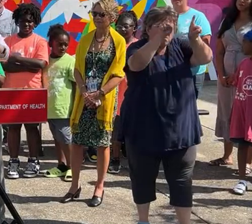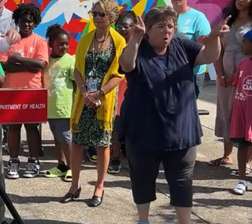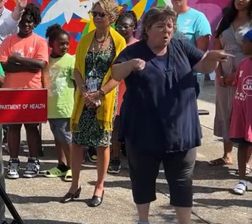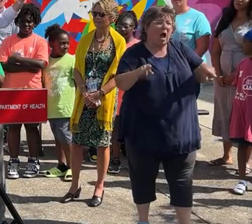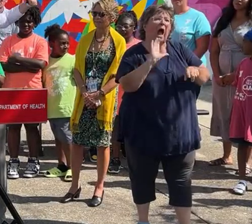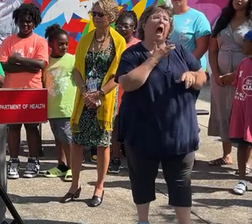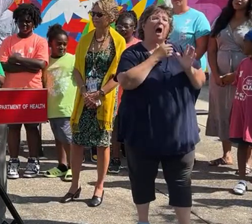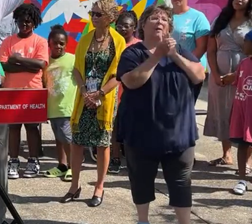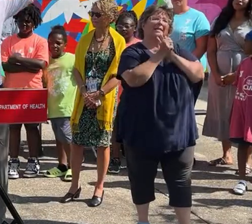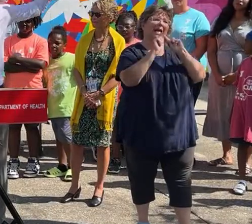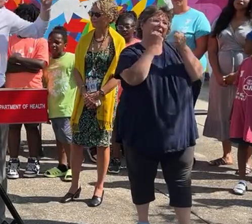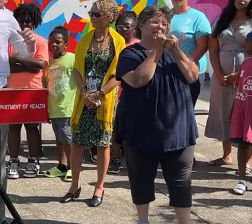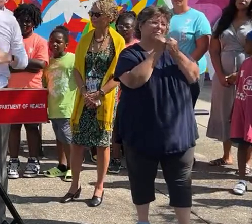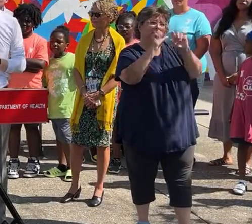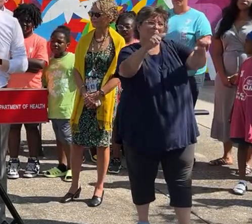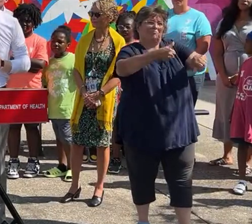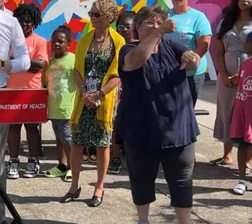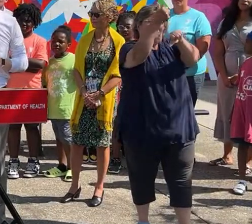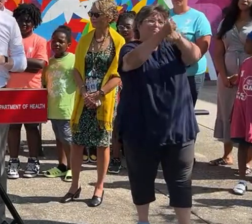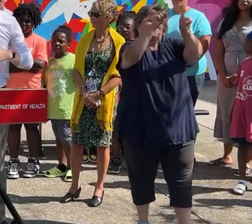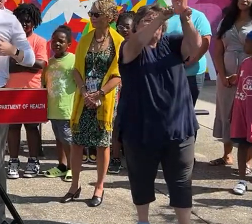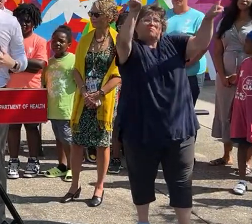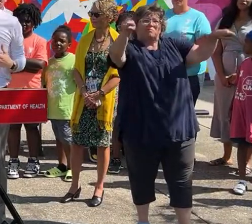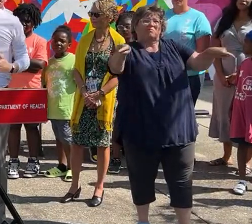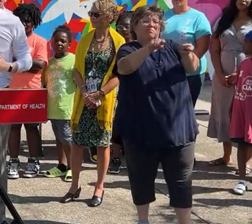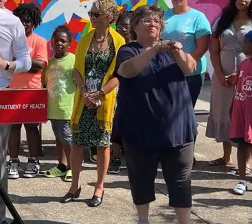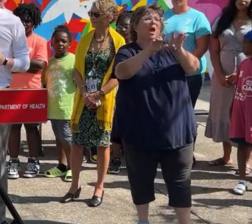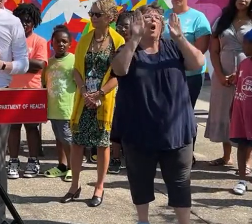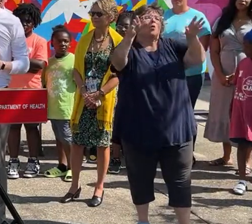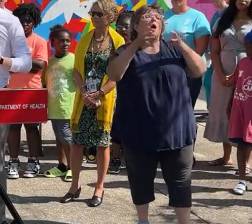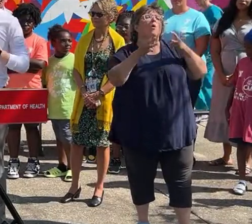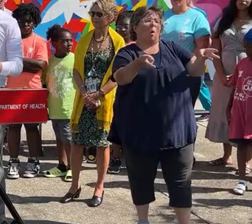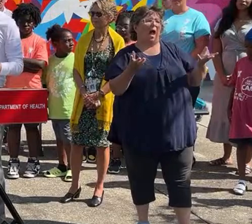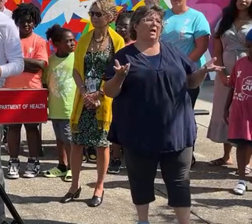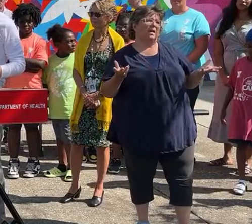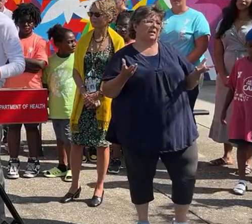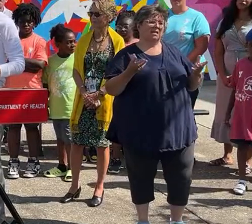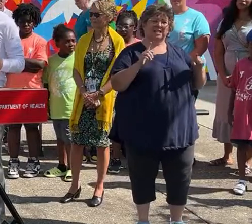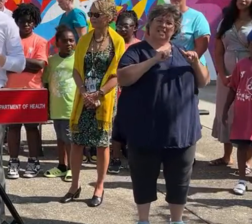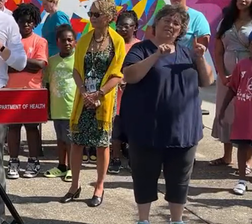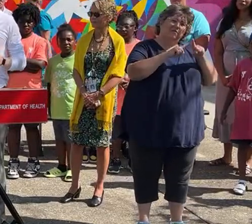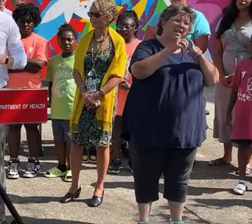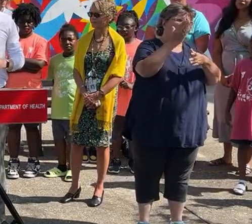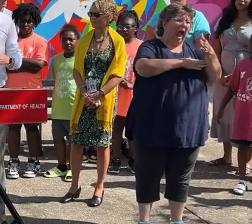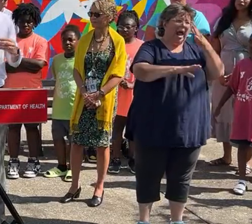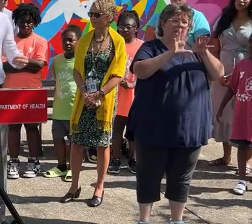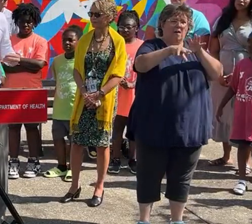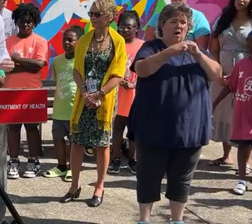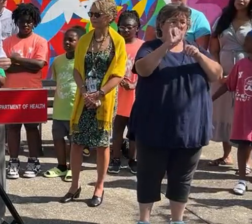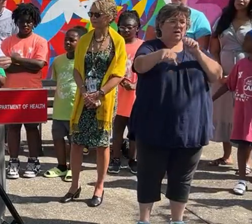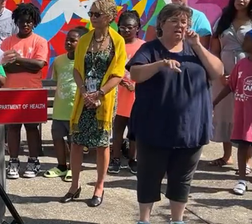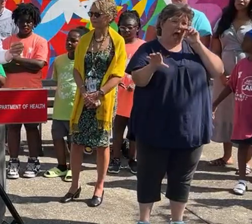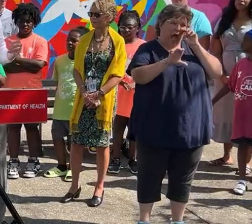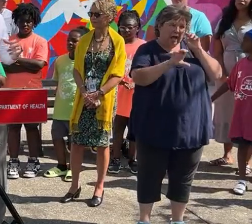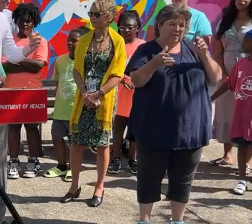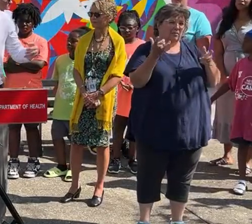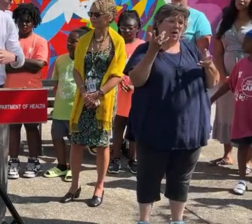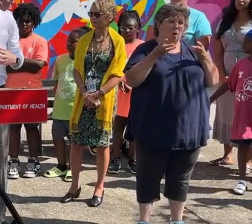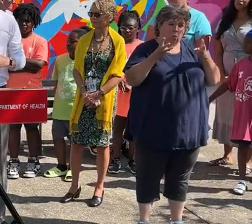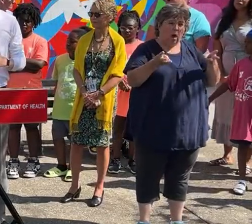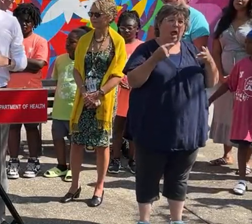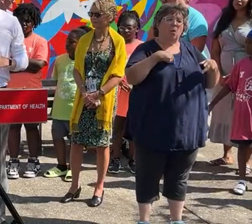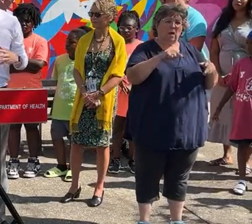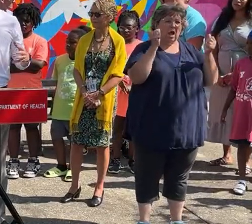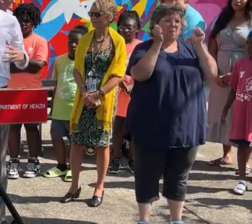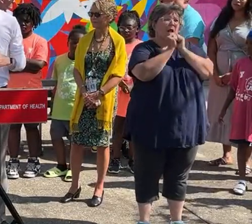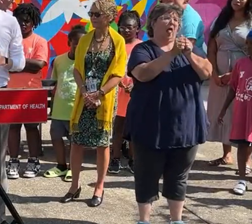then our talented team gets to put it up on that wall. So it's a great way to get a number of hands involved and active in the way that we